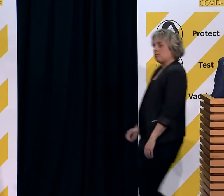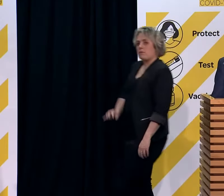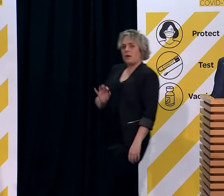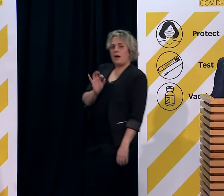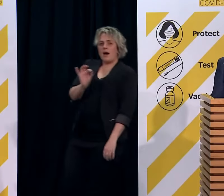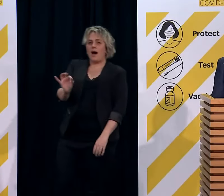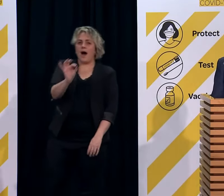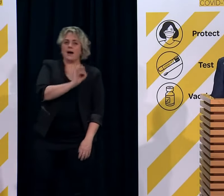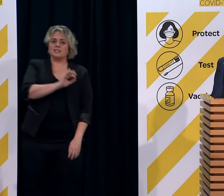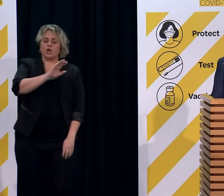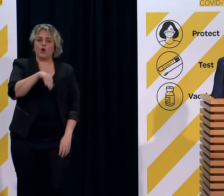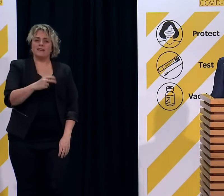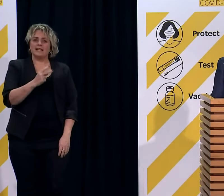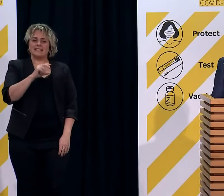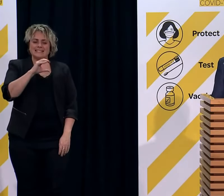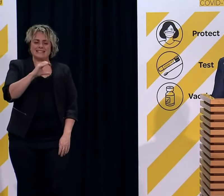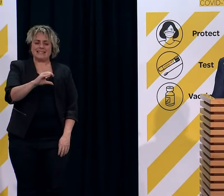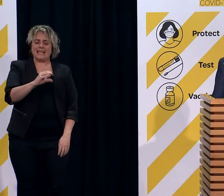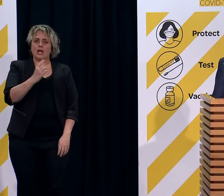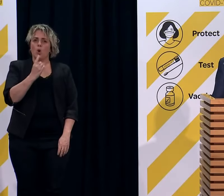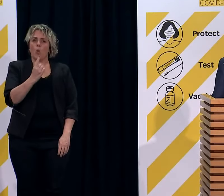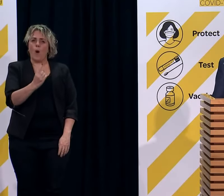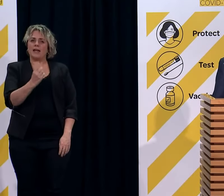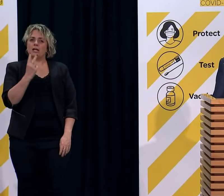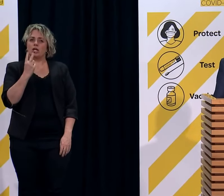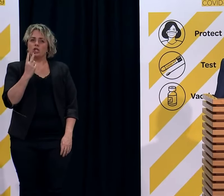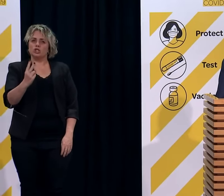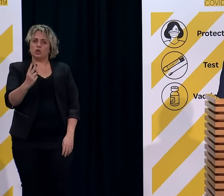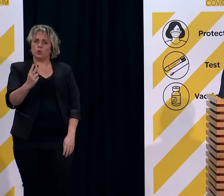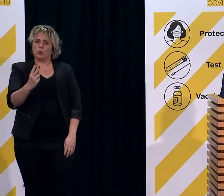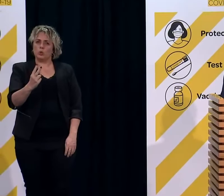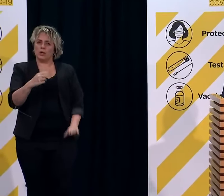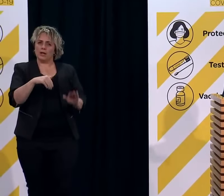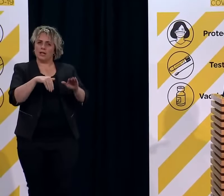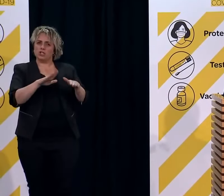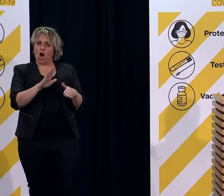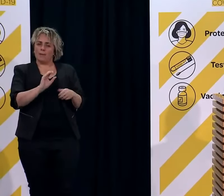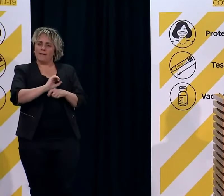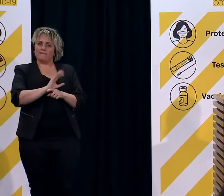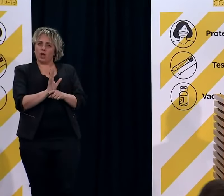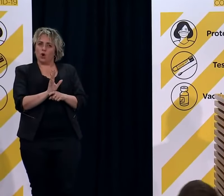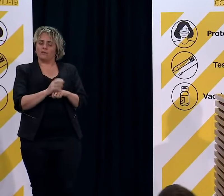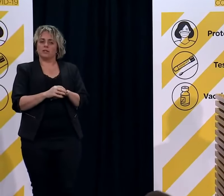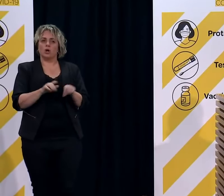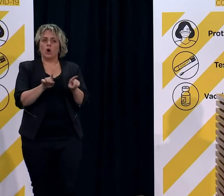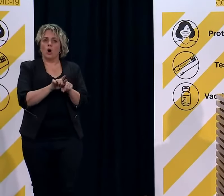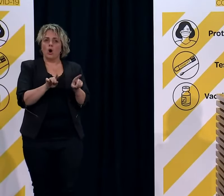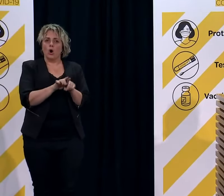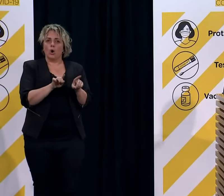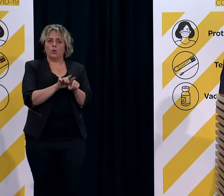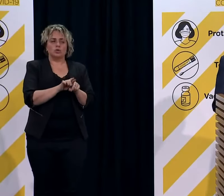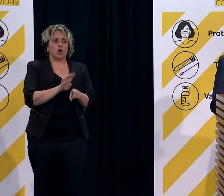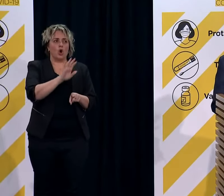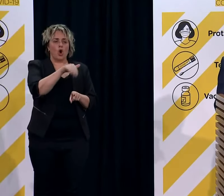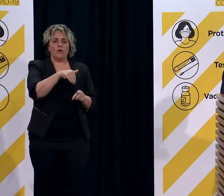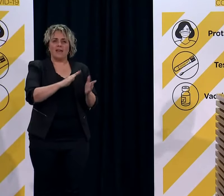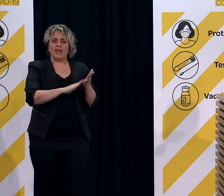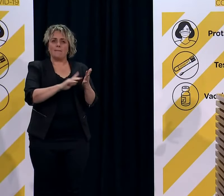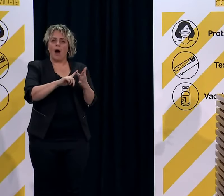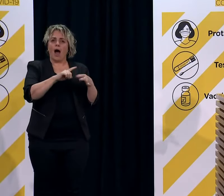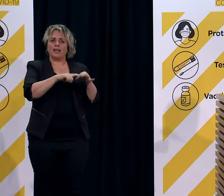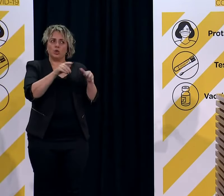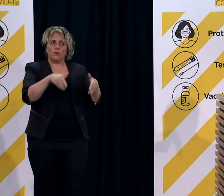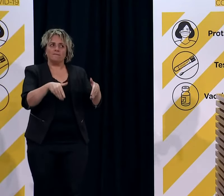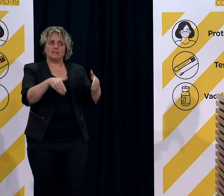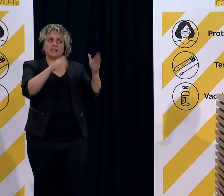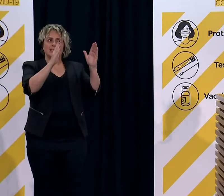is it given that there was a case in MIQ that of course was an outbreak because the case managed to get out of MIQ? How much of a risk is closer to